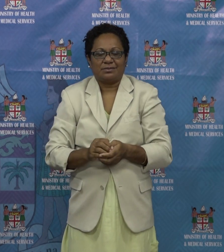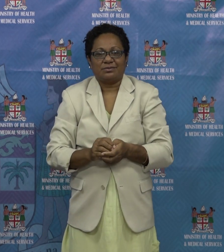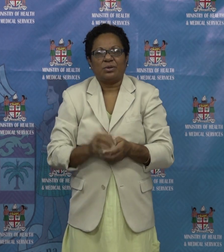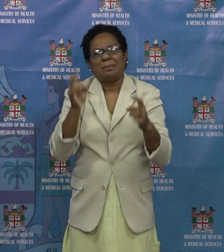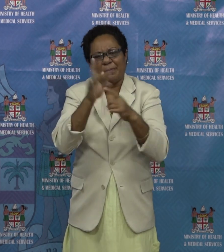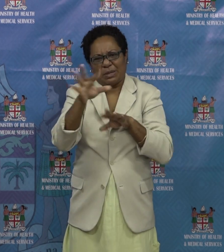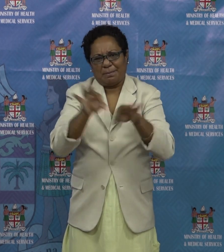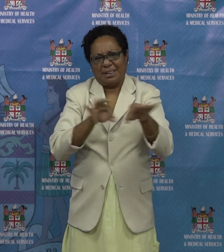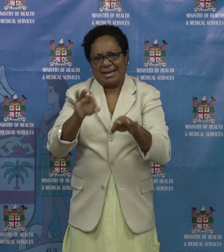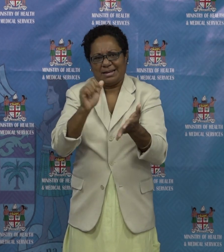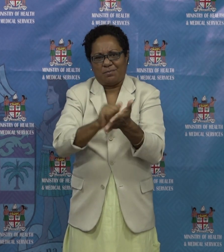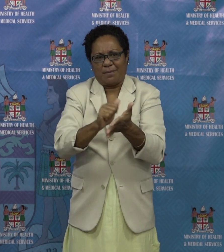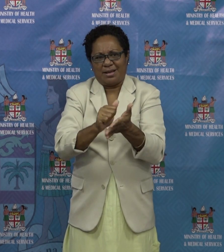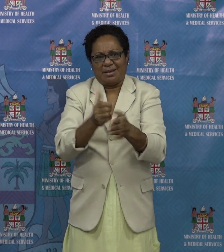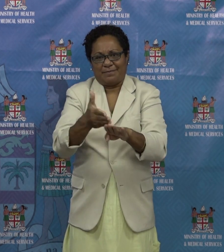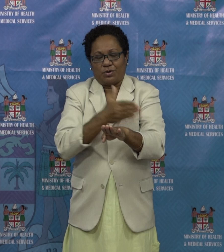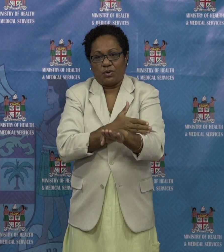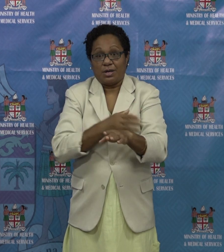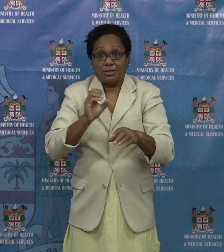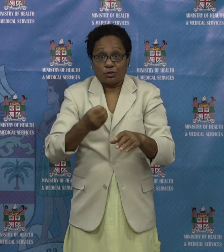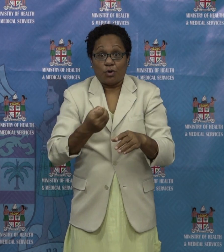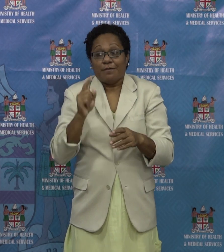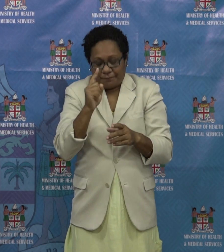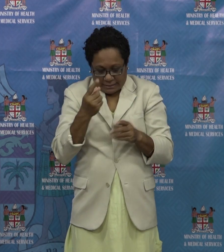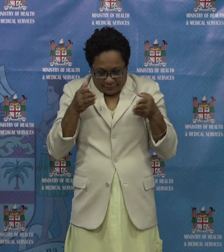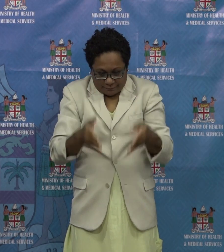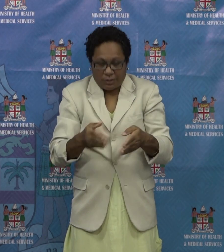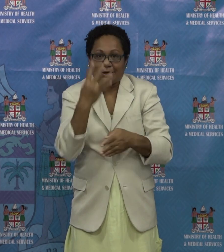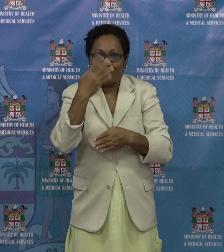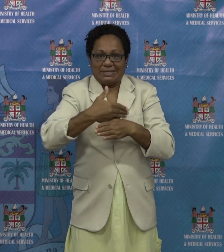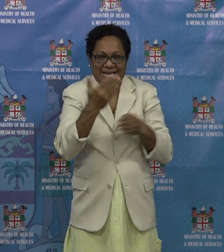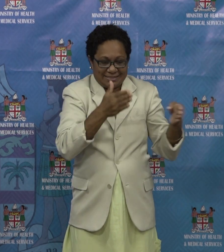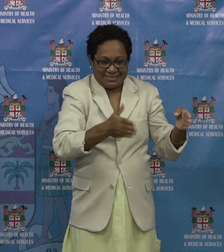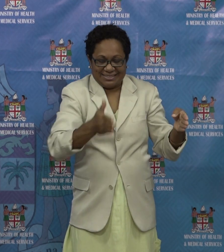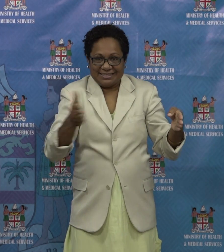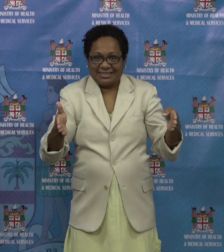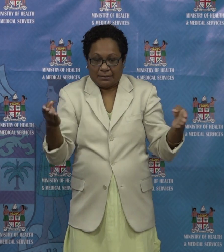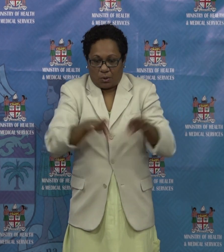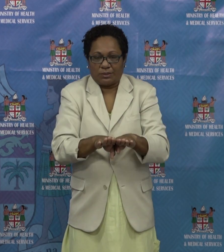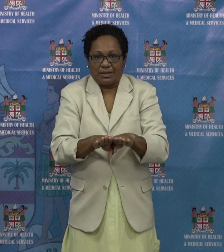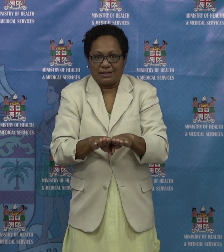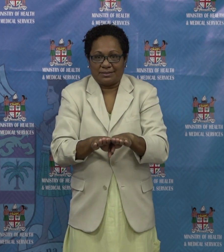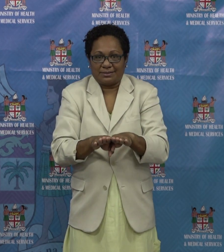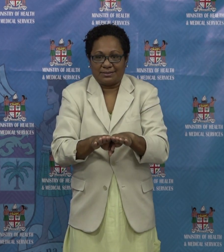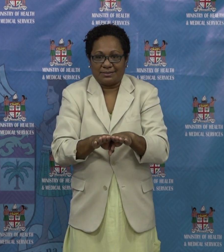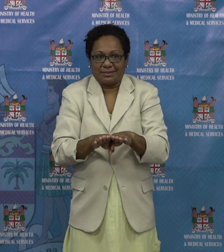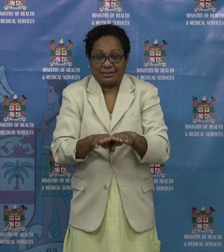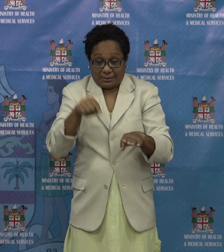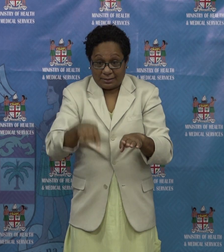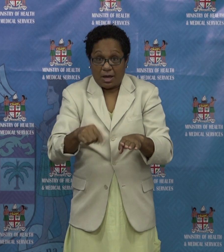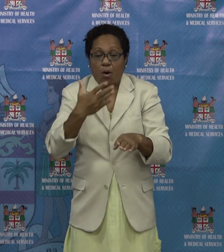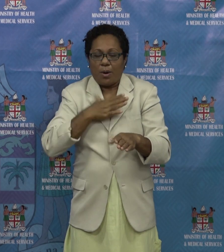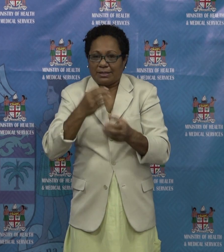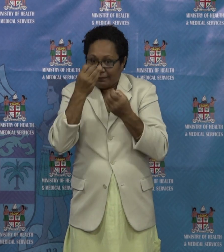So this initial 4 days is a phase for us to get as much data